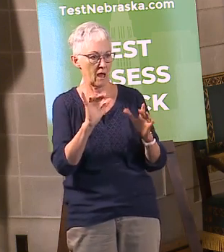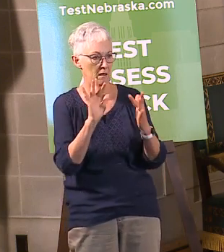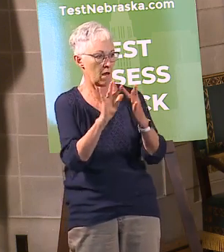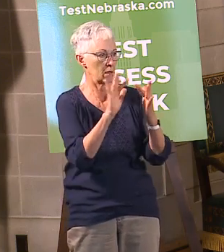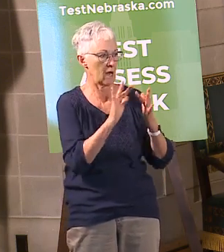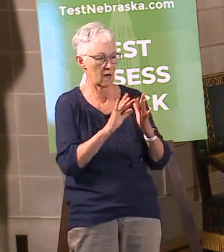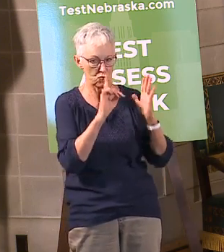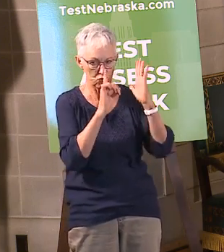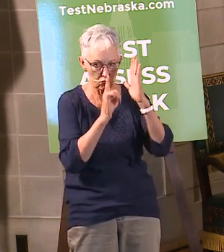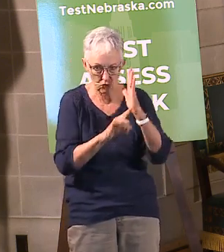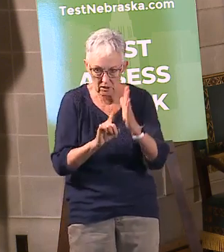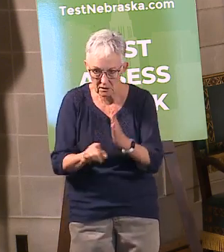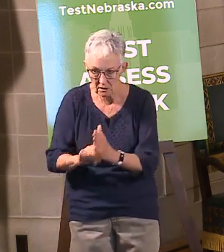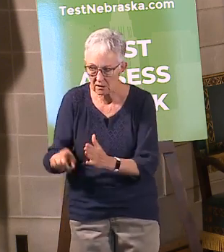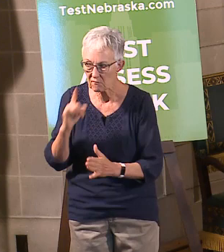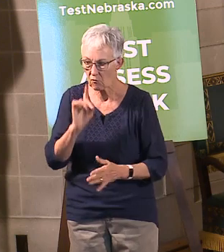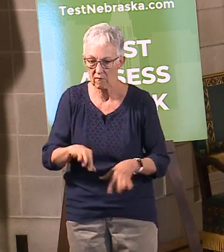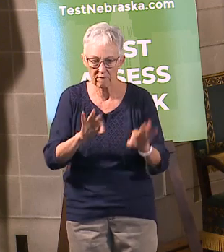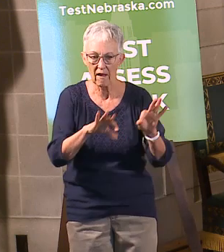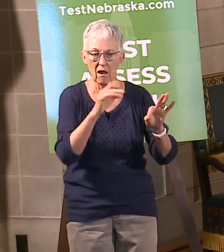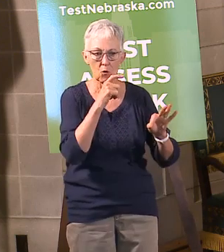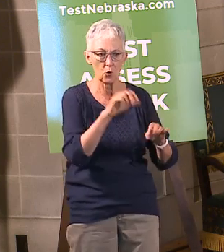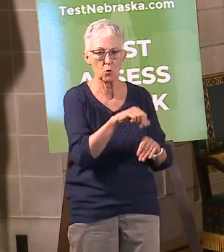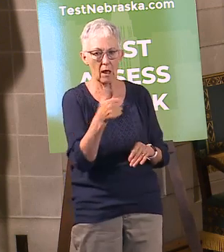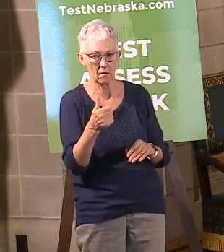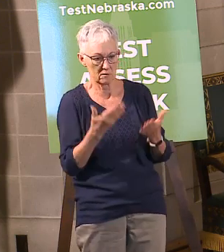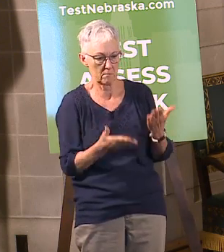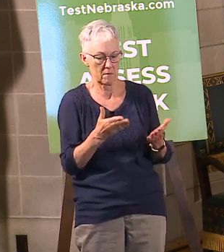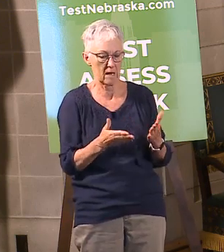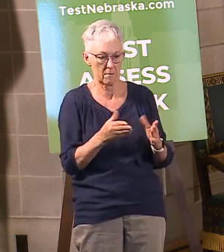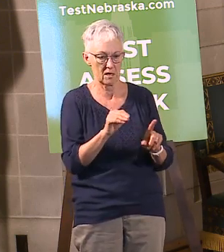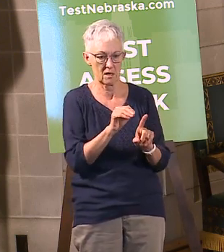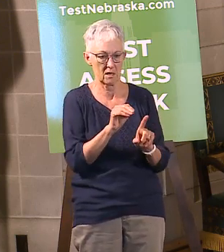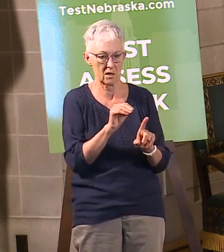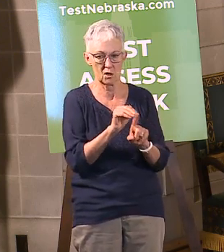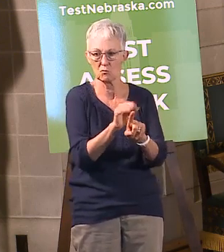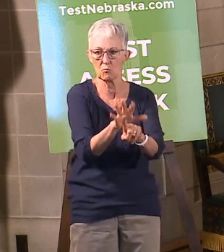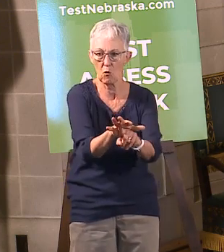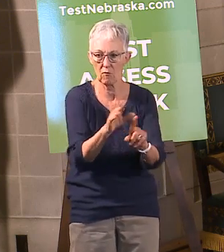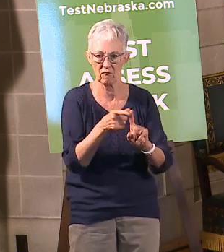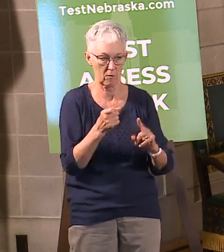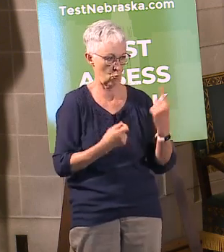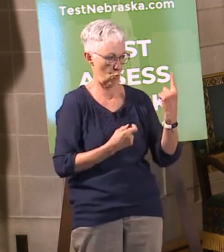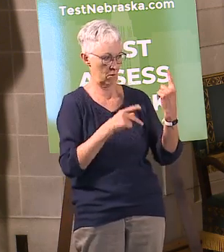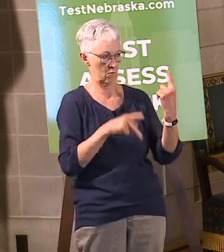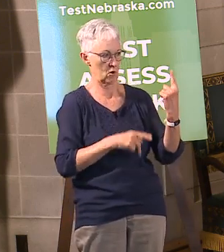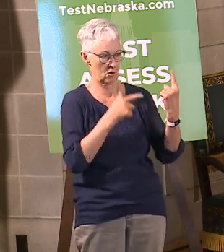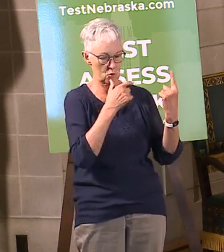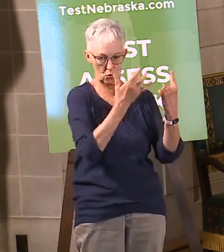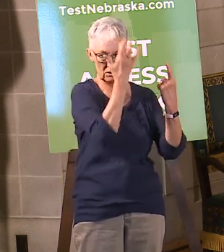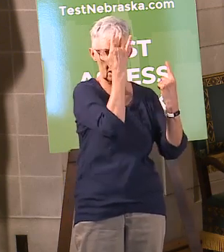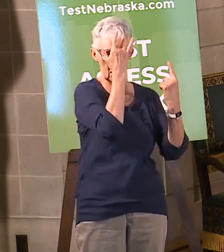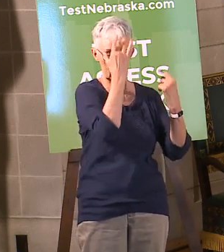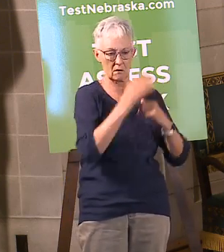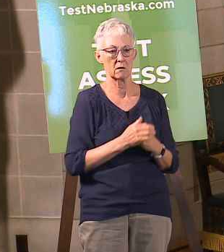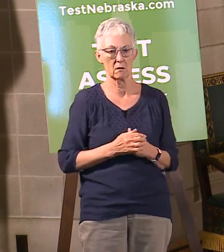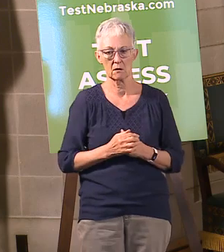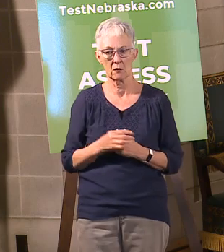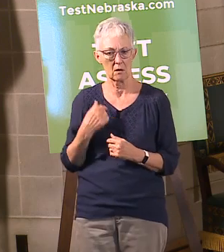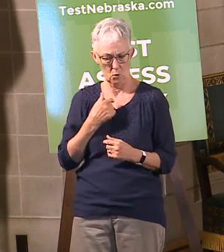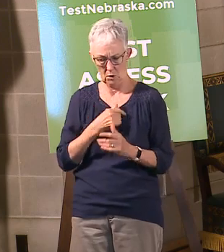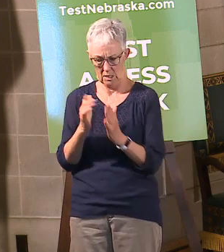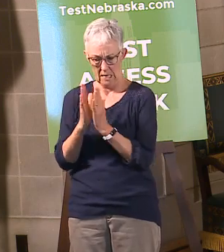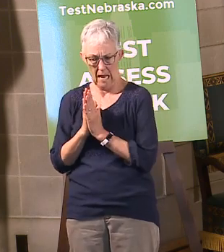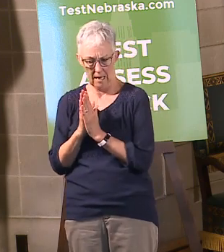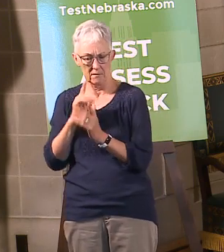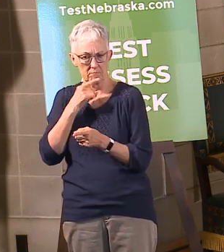to be able to do that. We are looking at collecting additional data. So for example, one of the things that we're asking all the public health departments to do